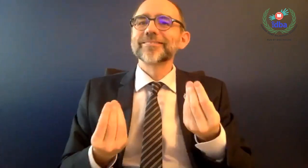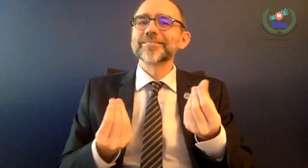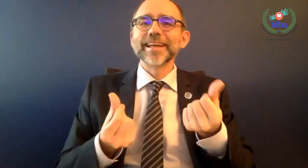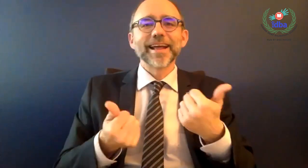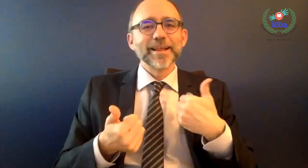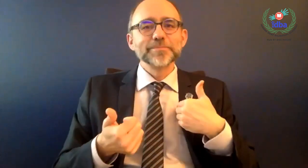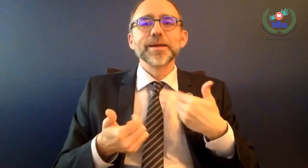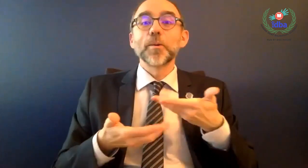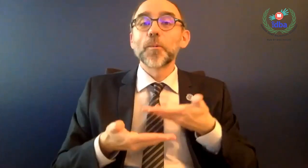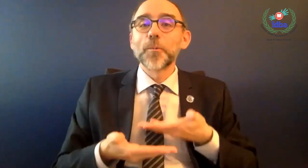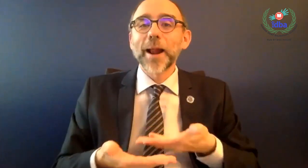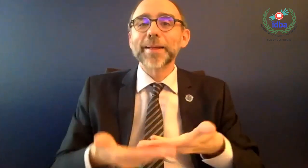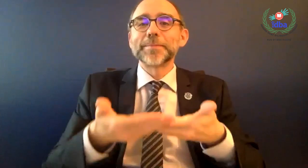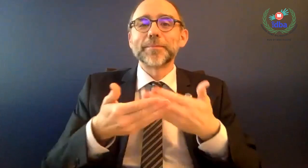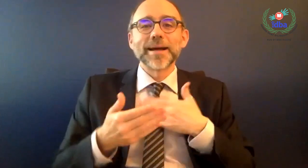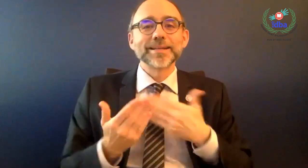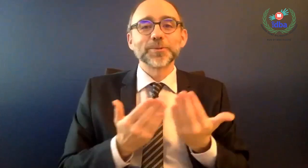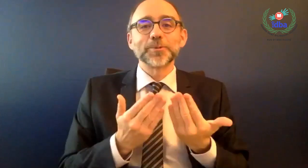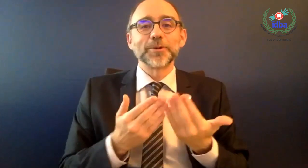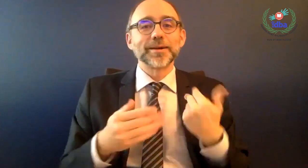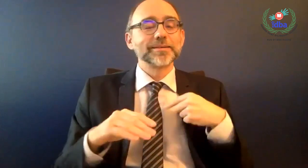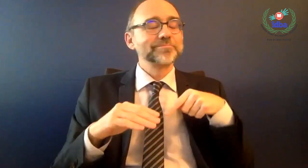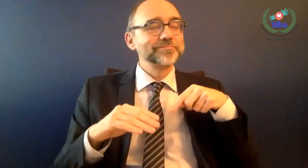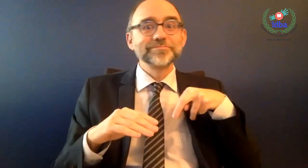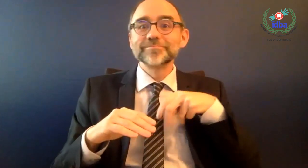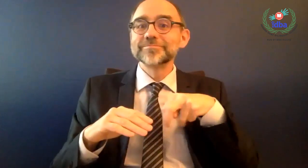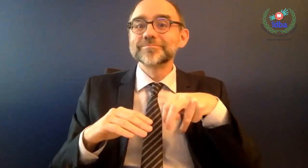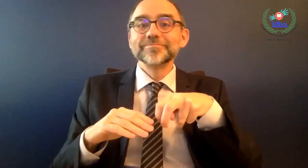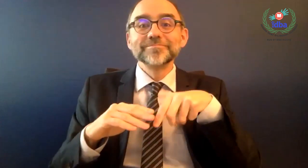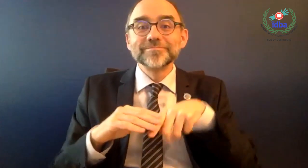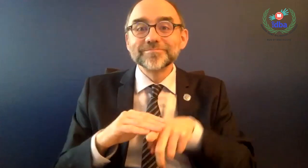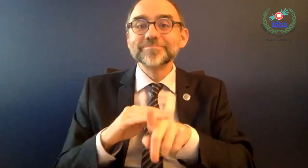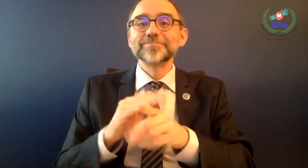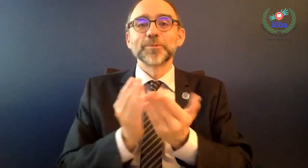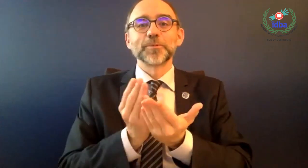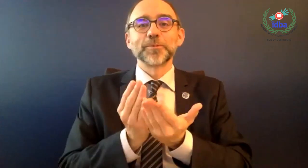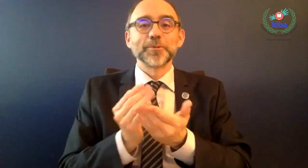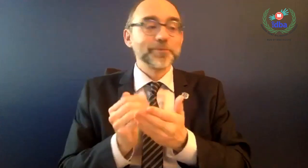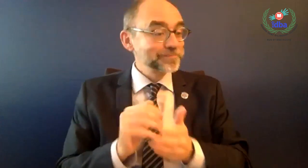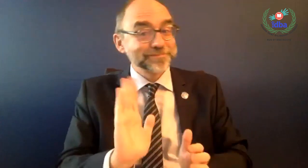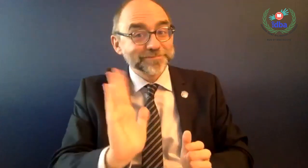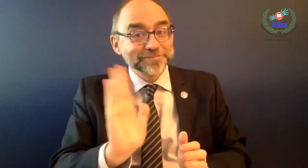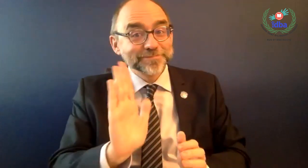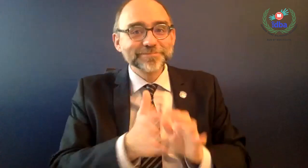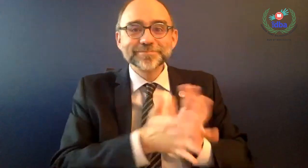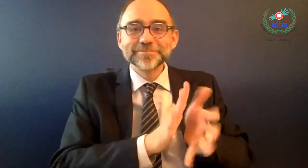go to that school, be in that school. So he should feel welcome in that school. So that he goes to the school and is